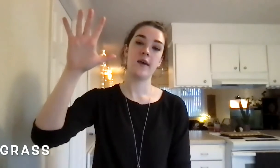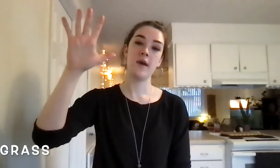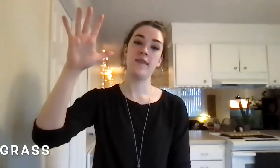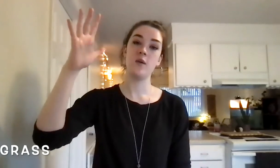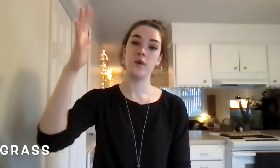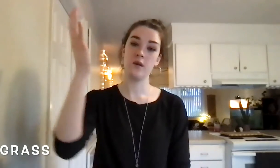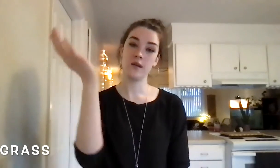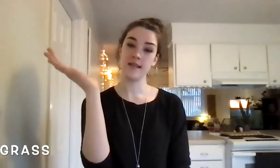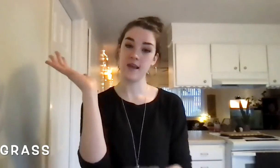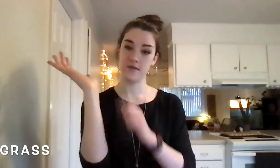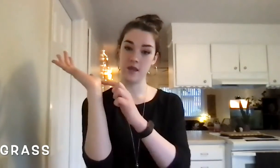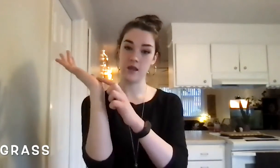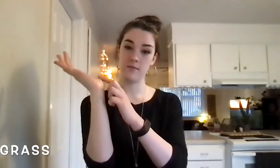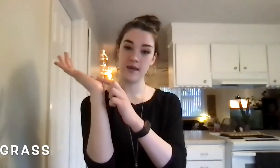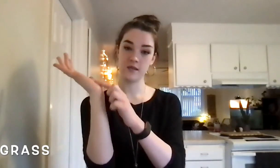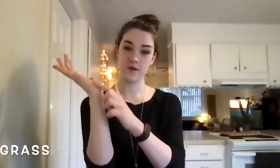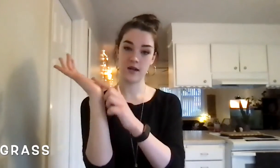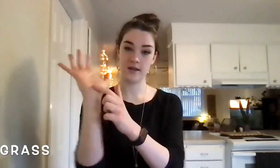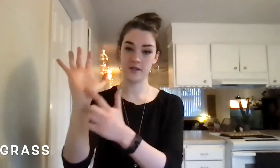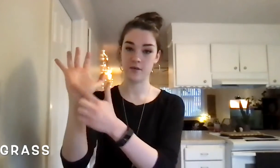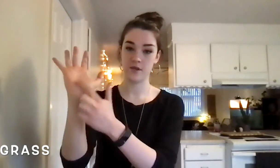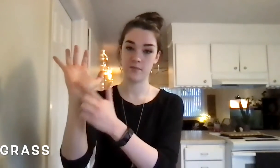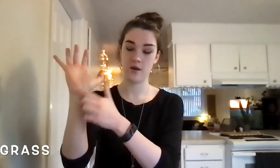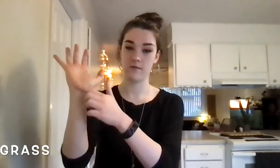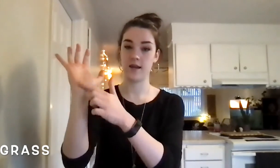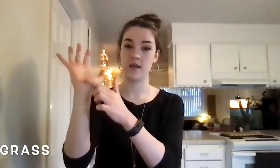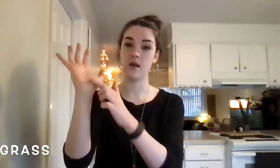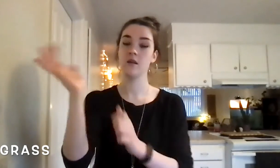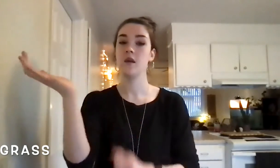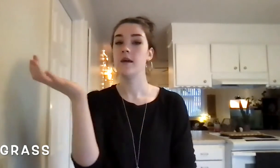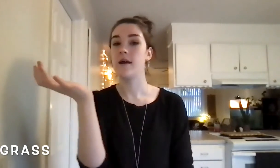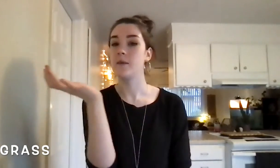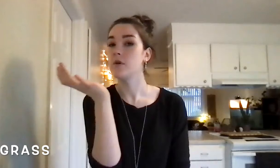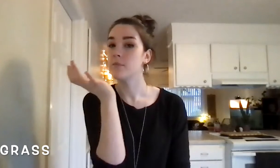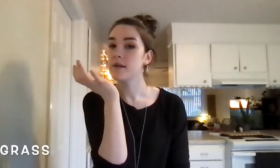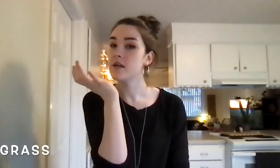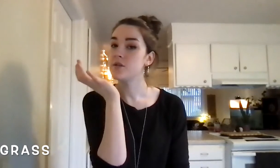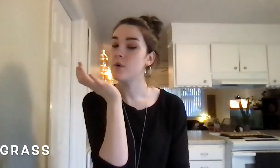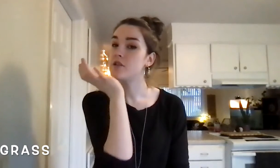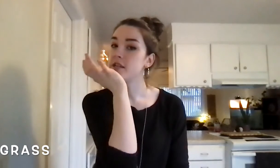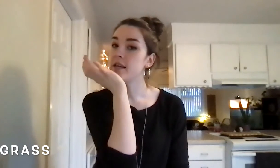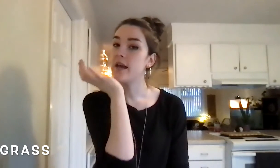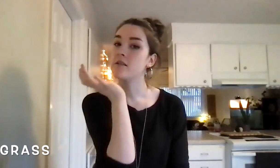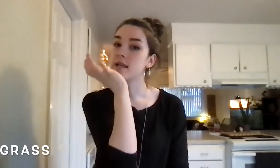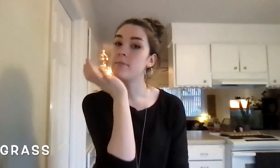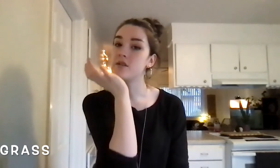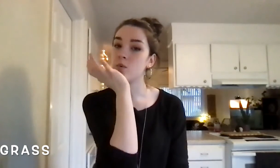And then we are going to take the base of our hand, so this part right here, and then we're going to bring it to our chin and tap it